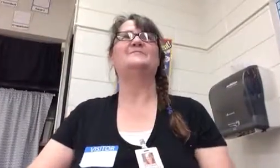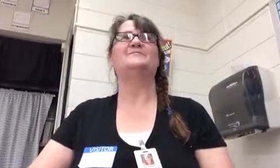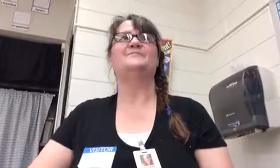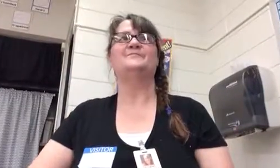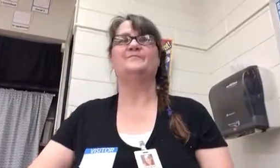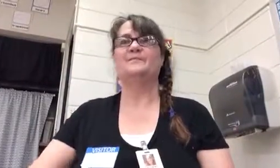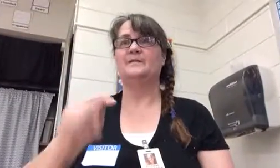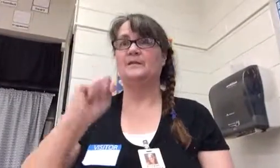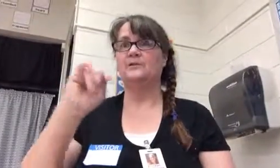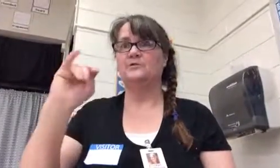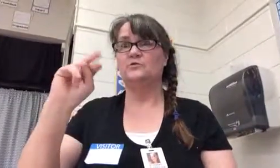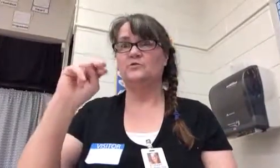give me an animal.